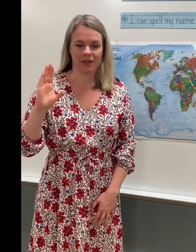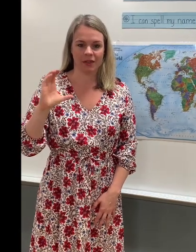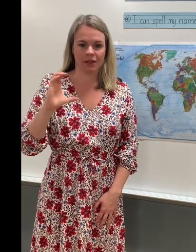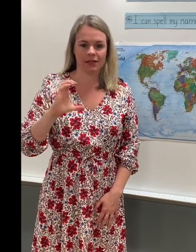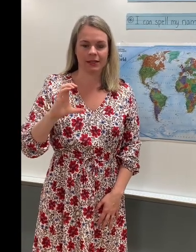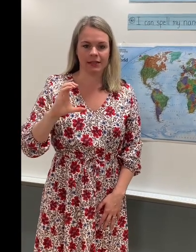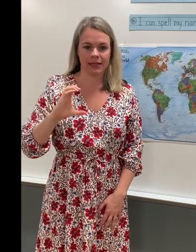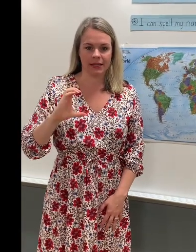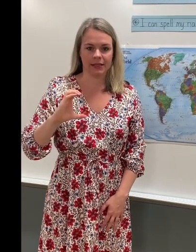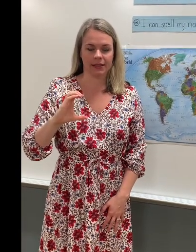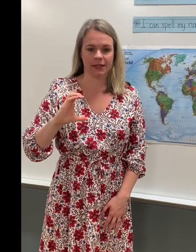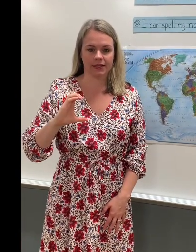C,